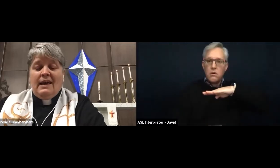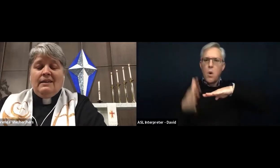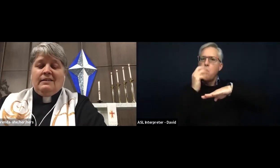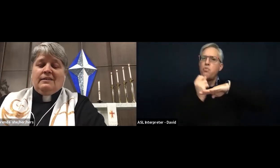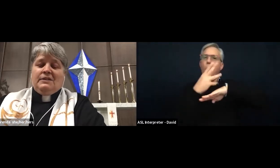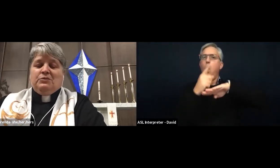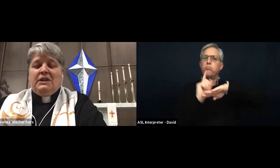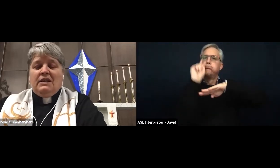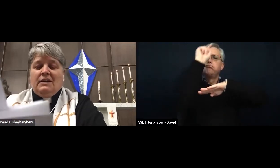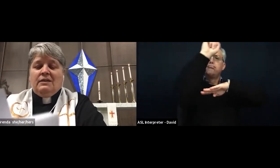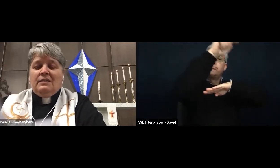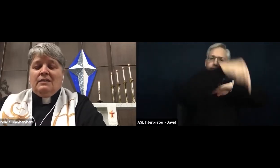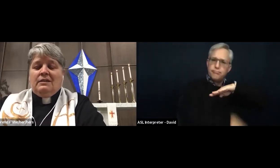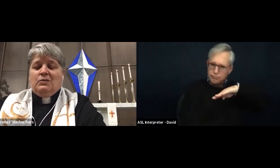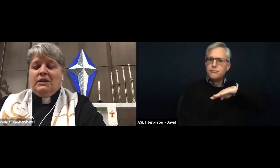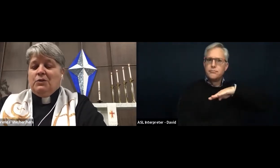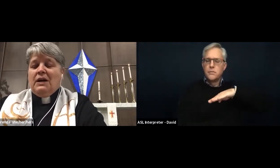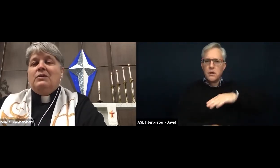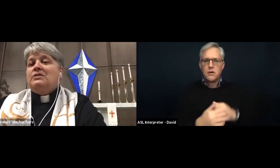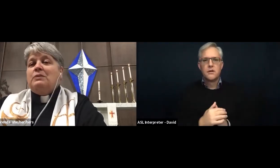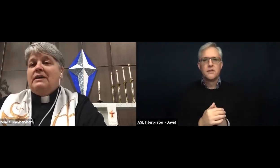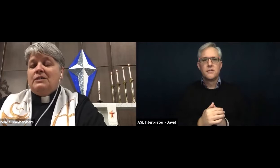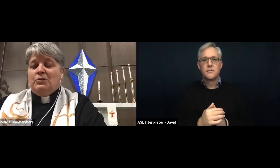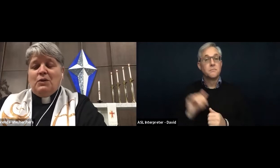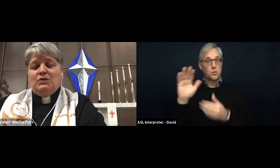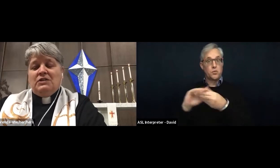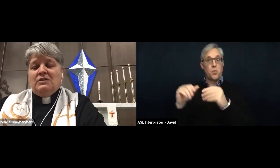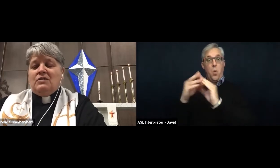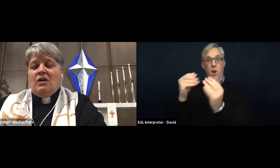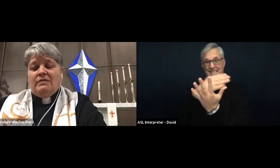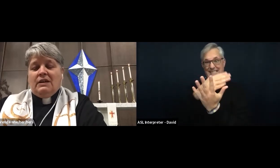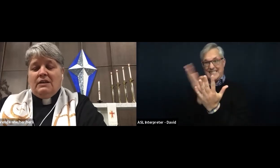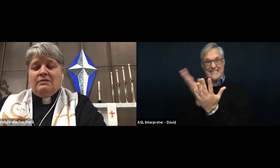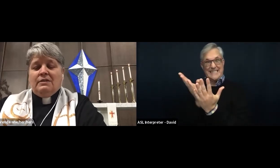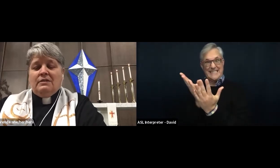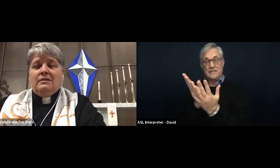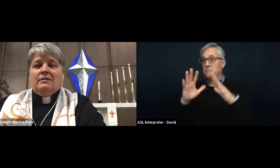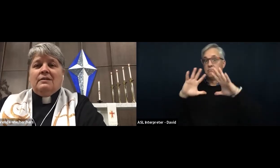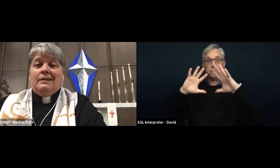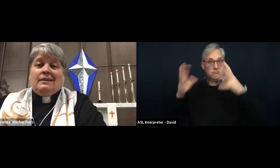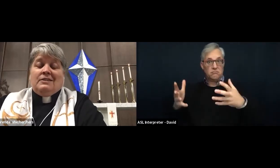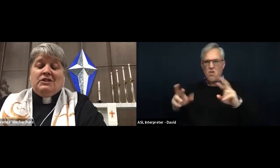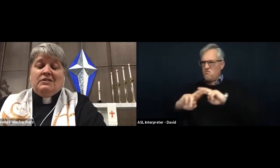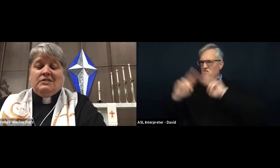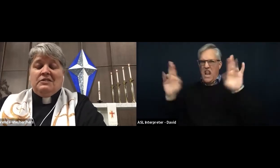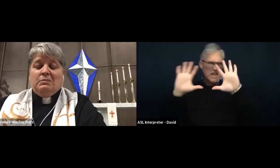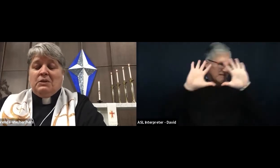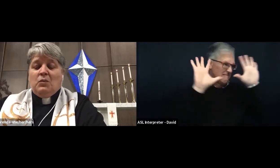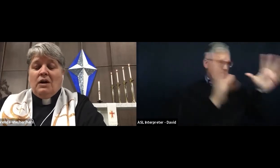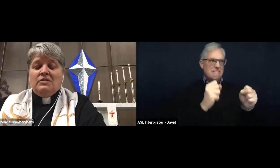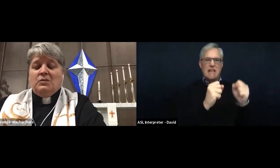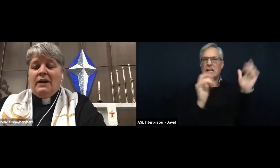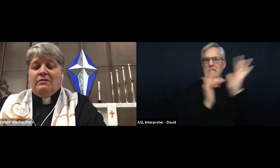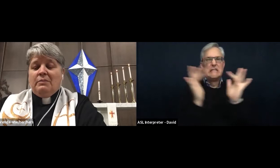At the end of this reading, when the crowd is ready to throw Jesus off the cliff, Jesus